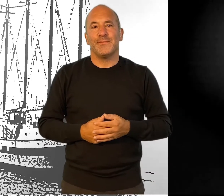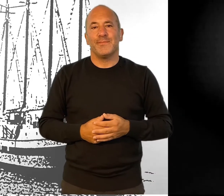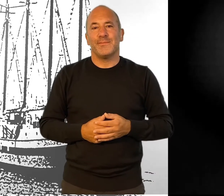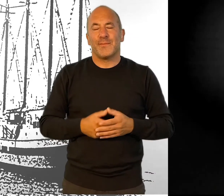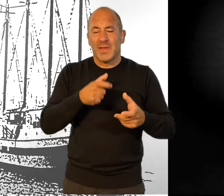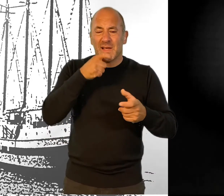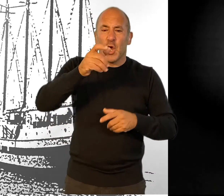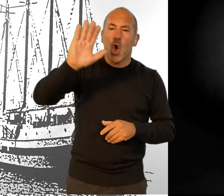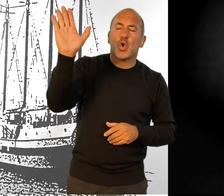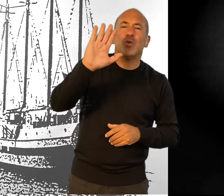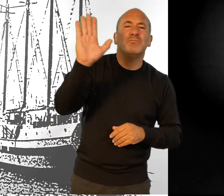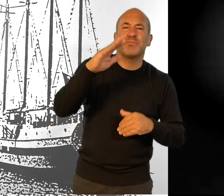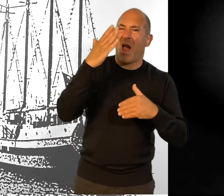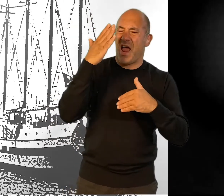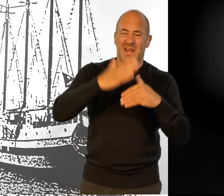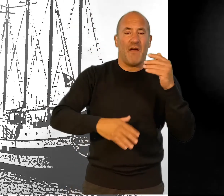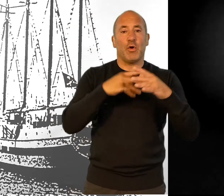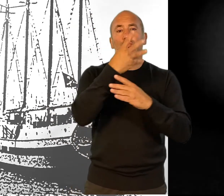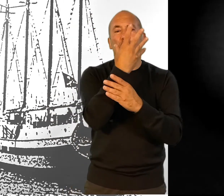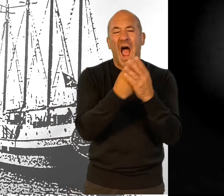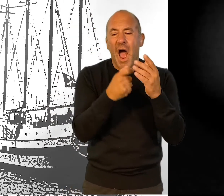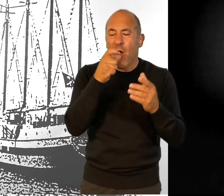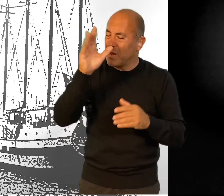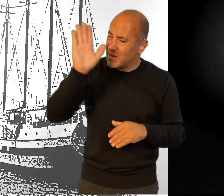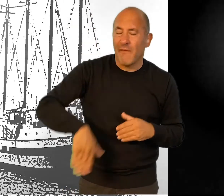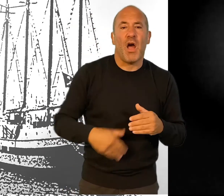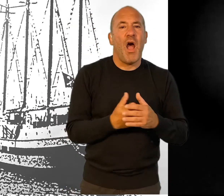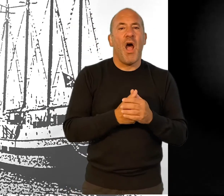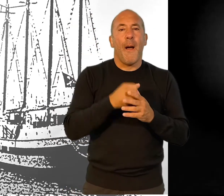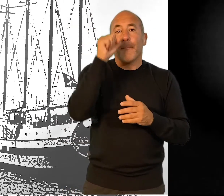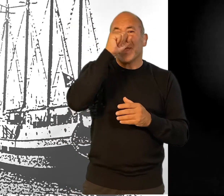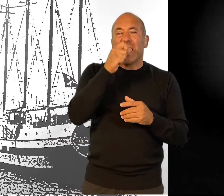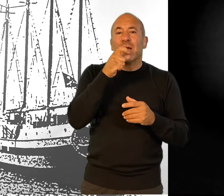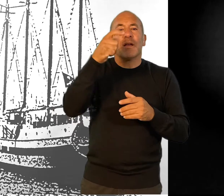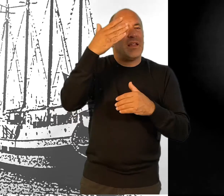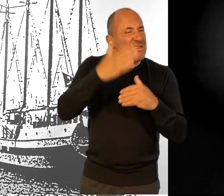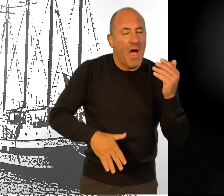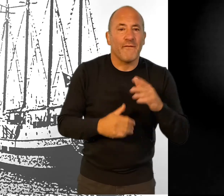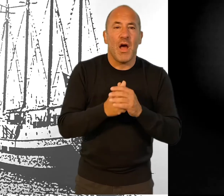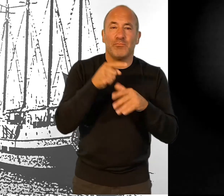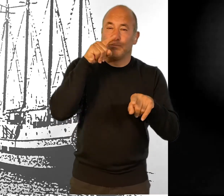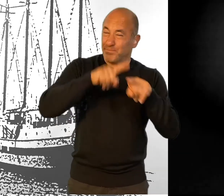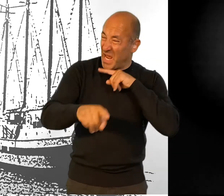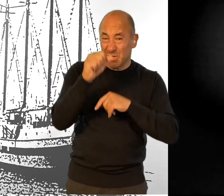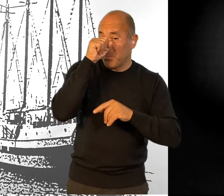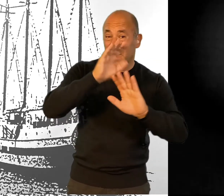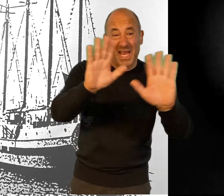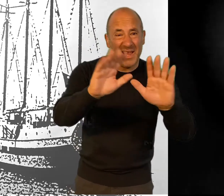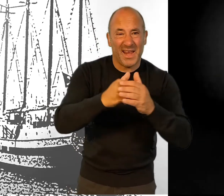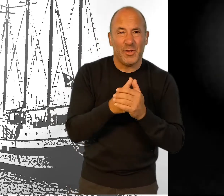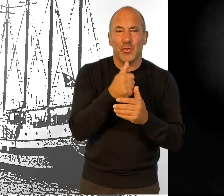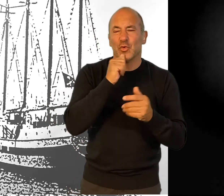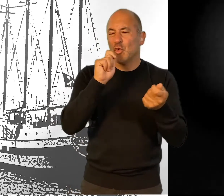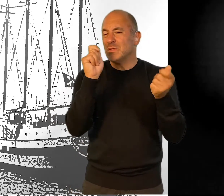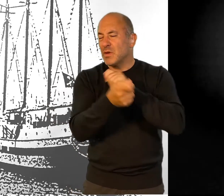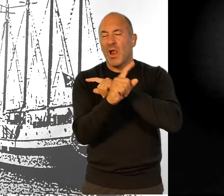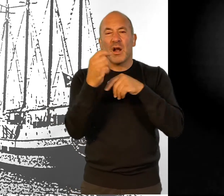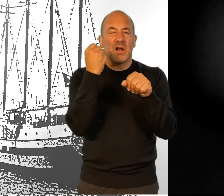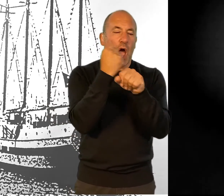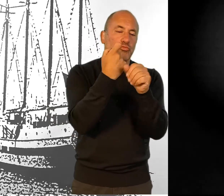Never say goodbye, drown, or pig, especially not pig. Use gruff, little fella, or Mr. Dennis,